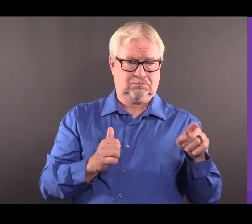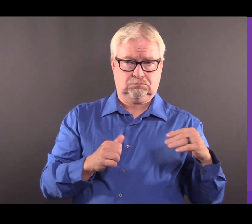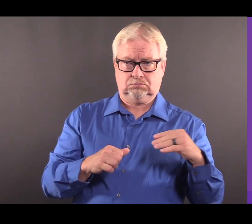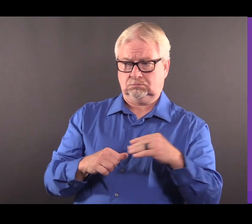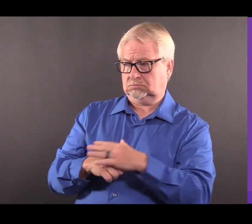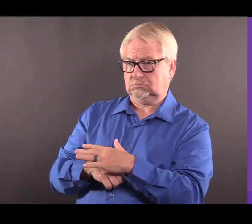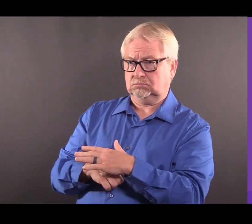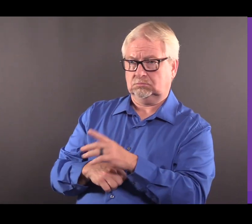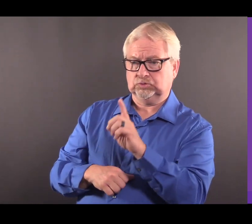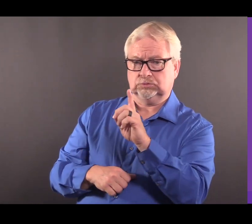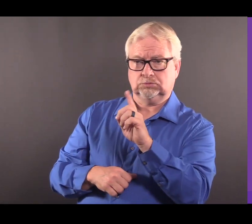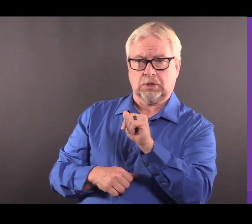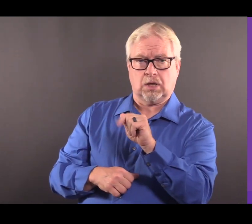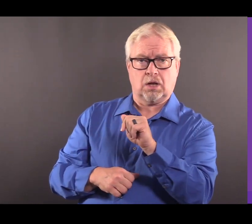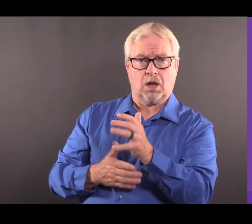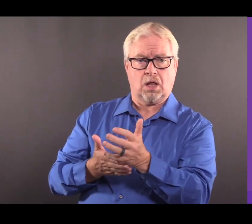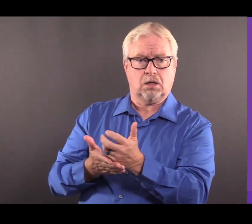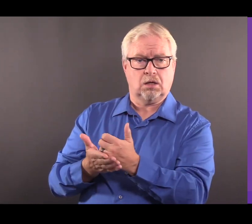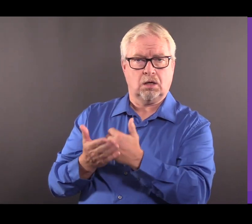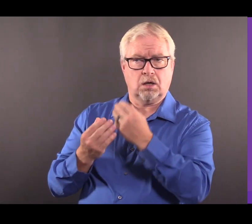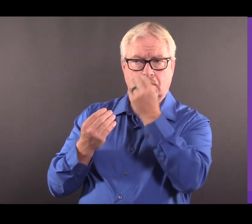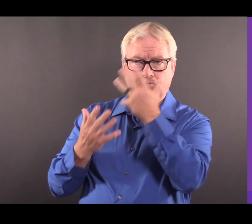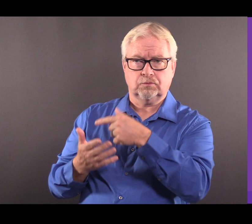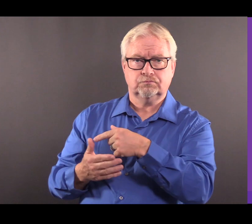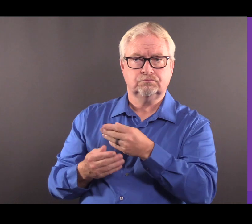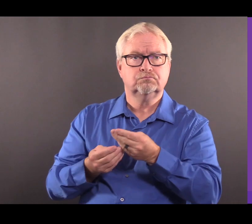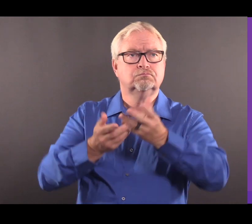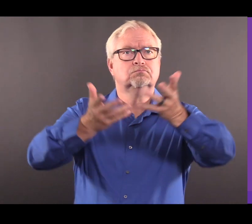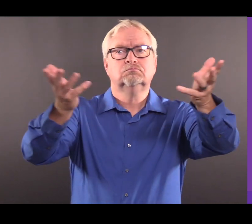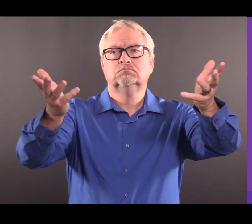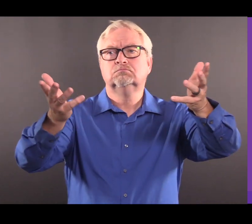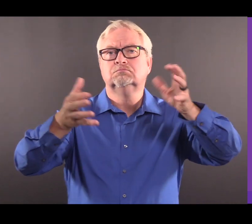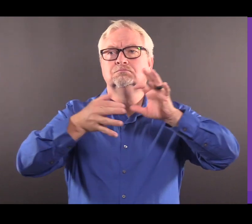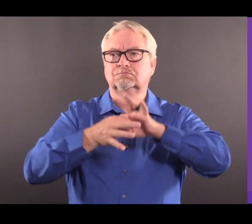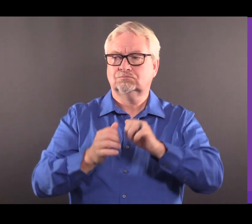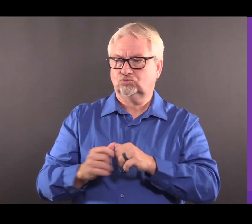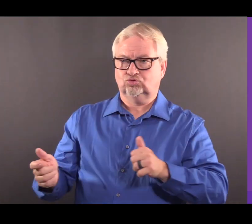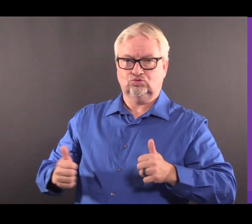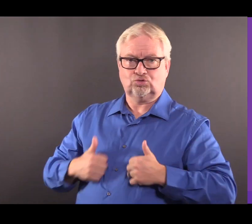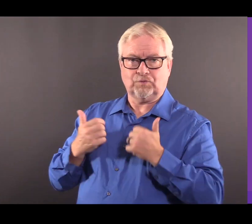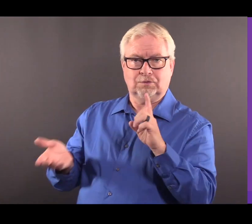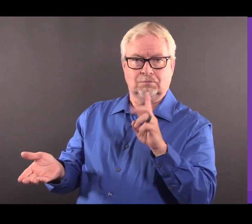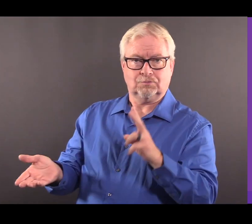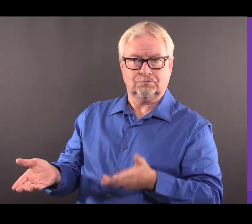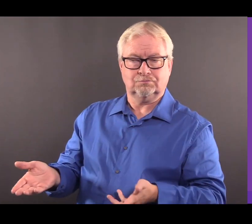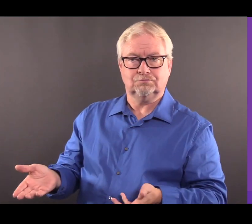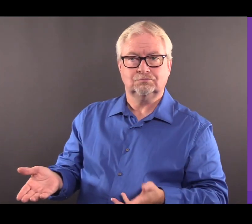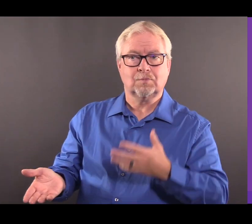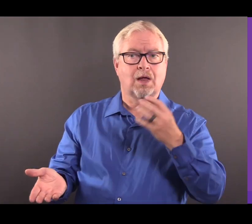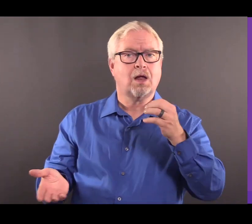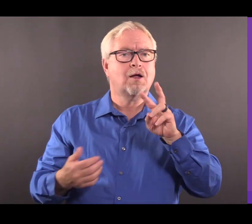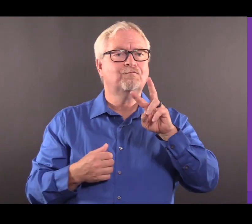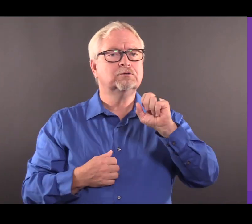how it impacts data collection and sharing of information about survivors of violence, and